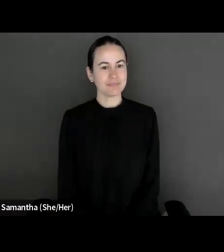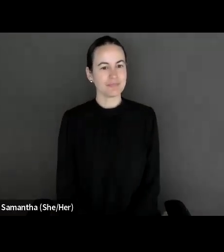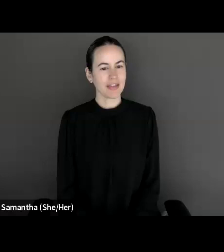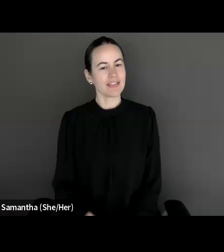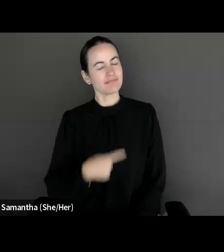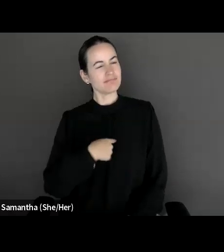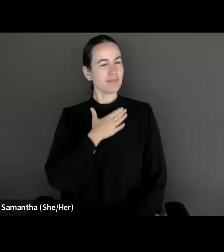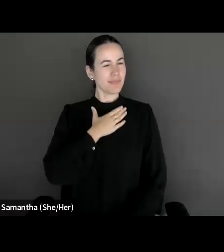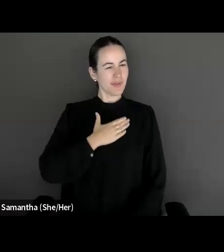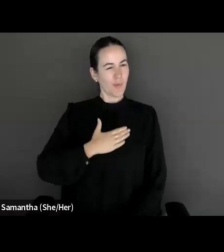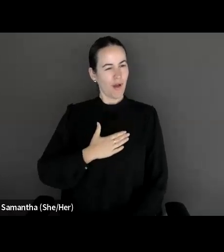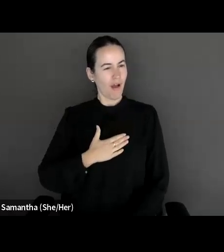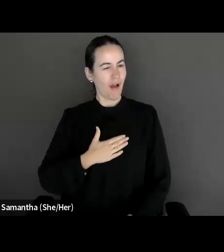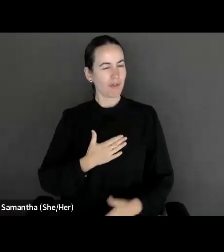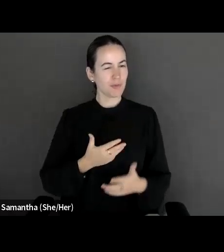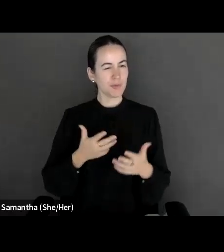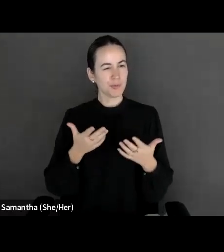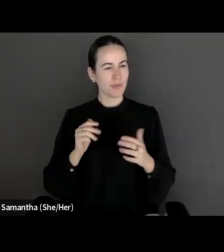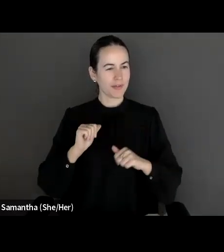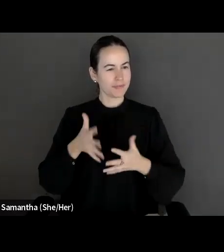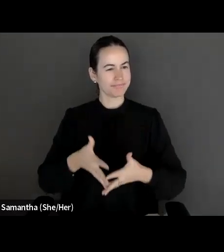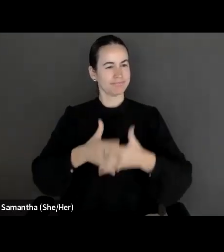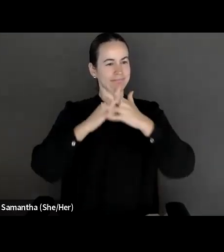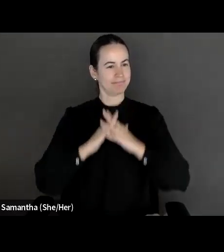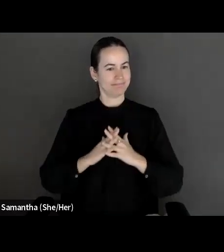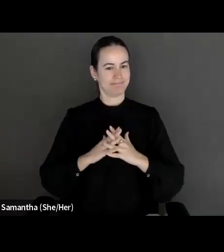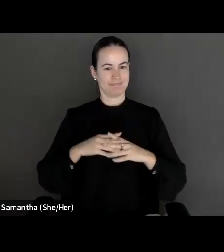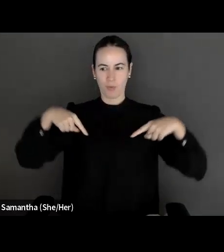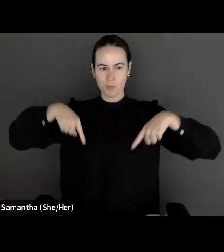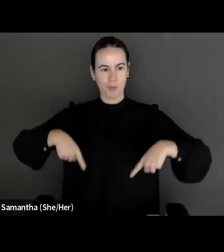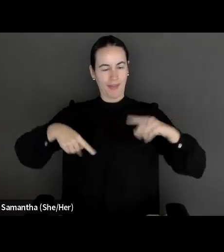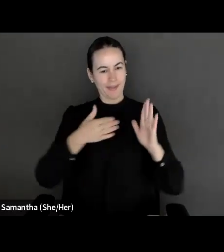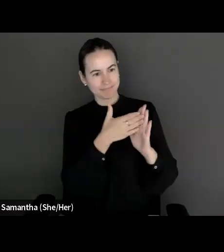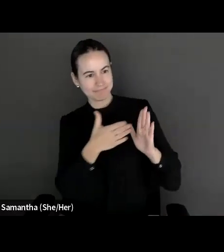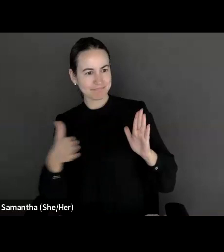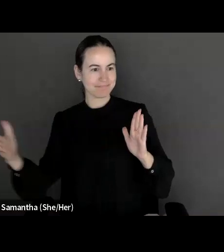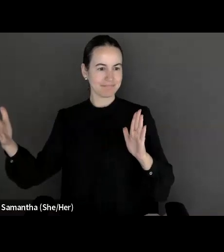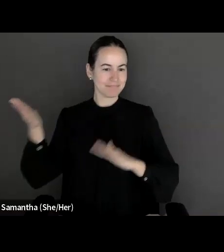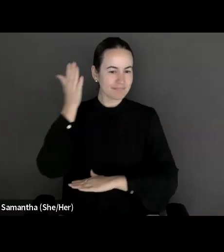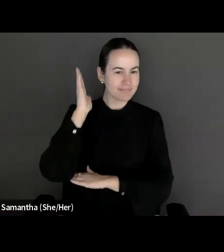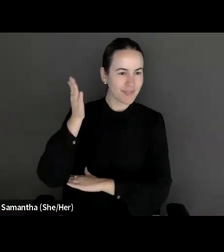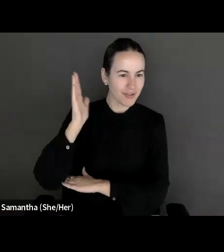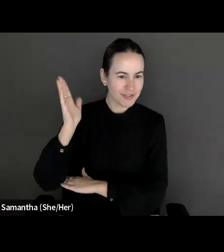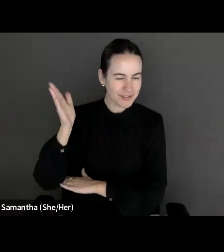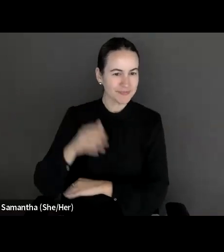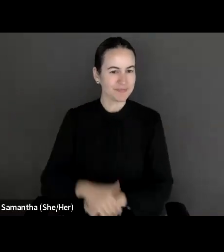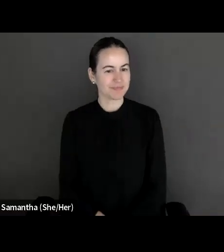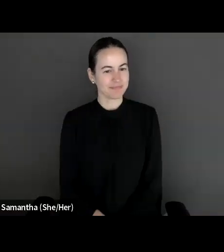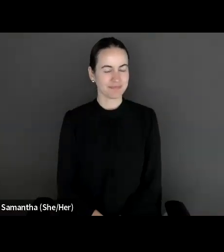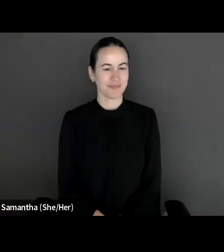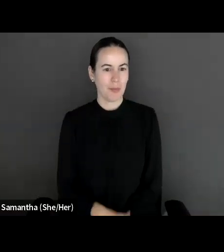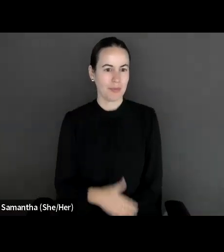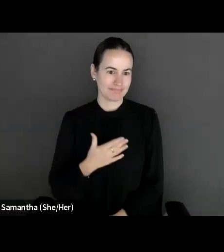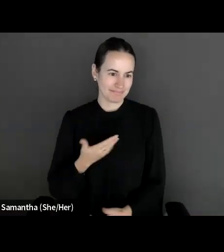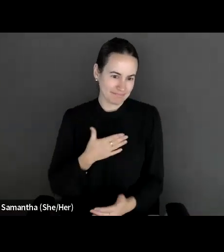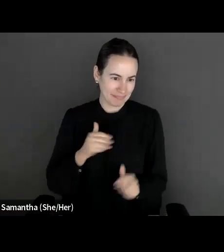the talks afterwards, sort of a little bit theoretically. So I'll do my best with that. So